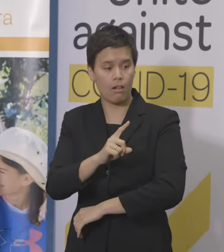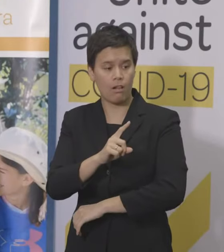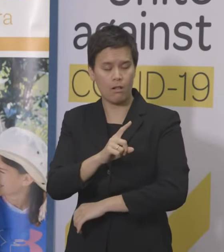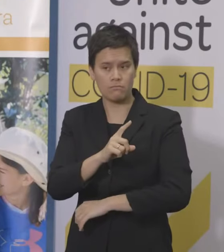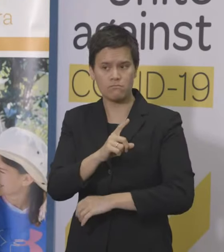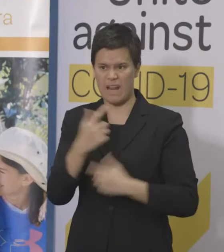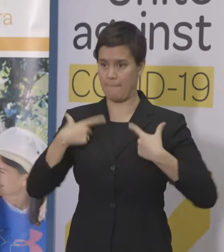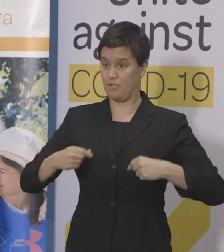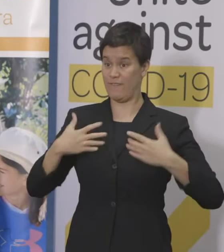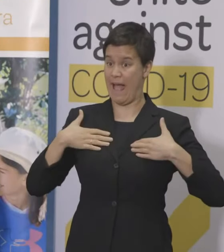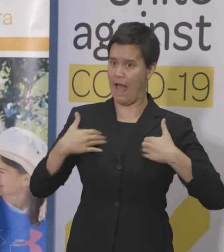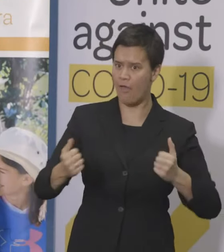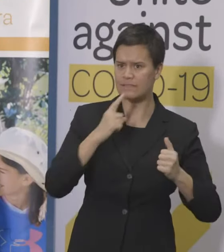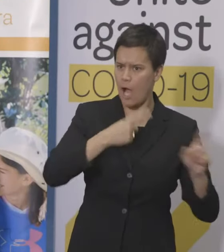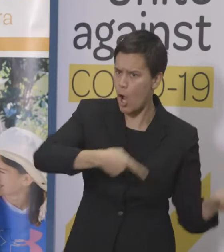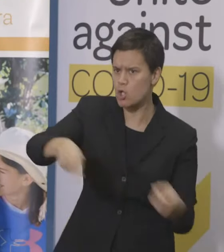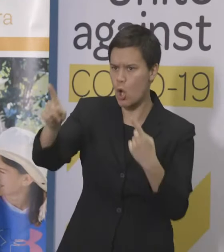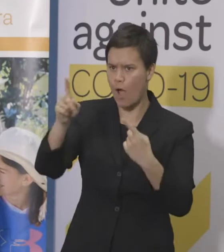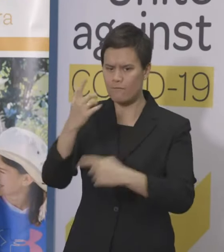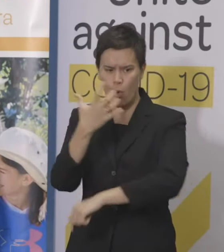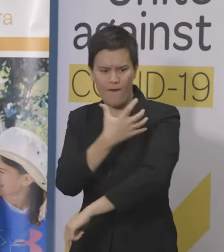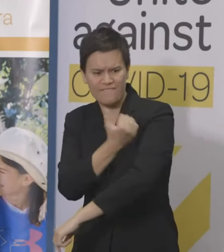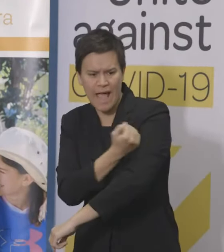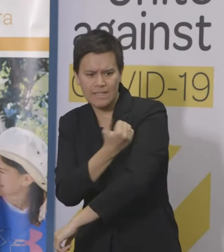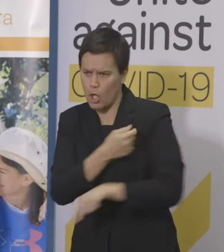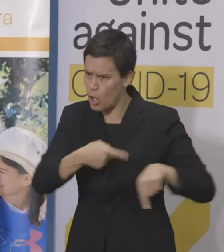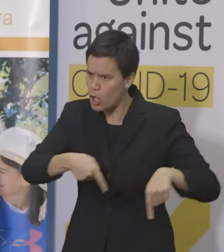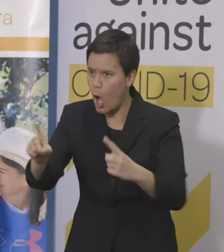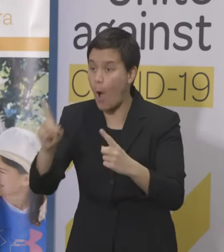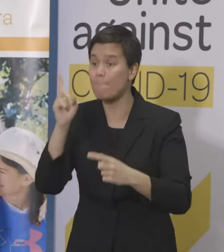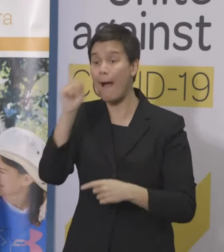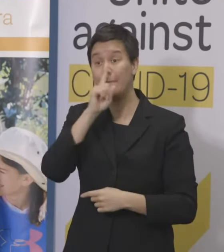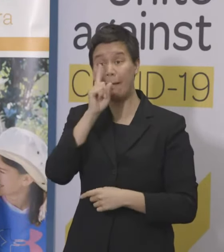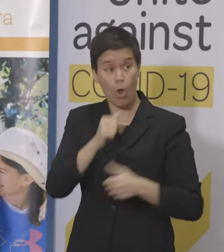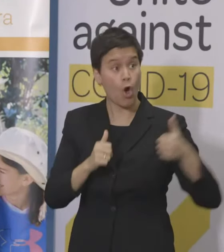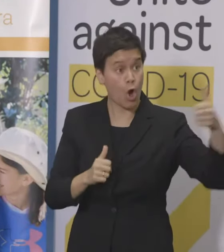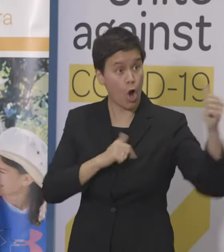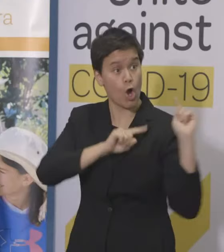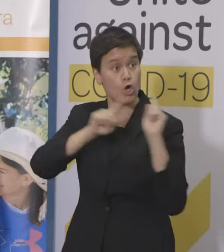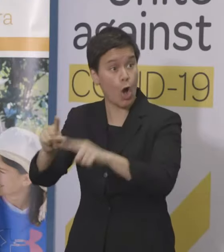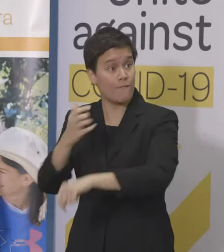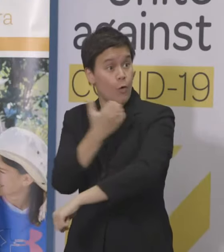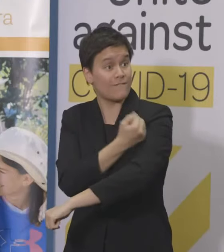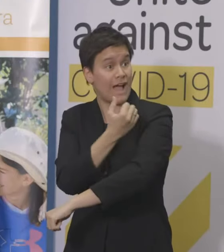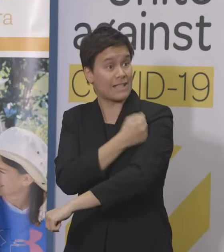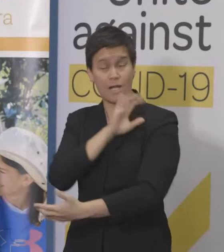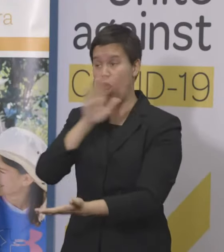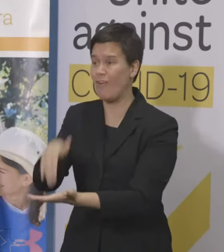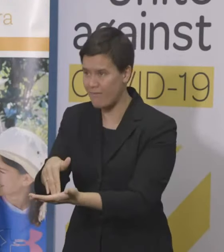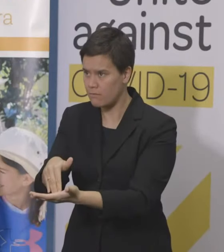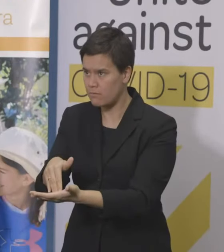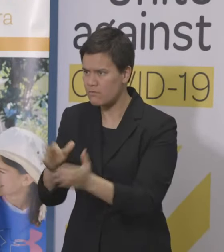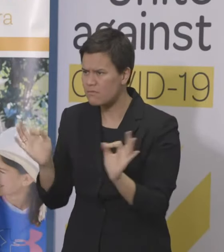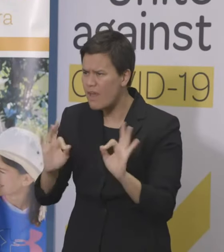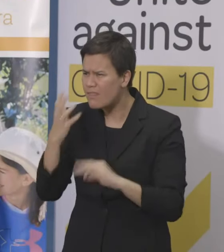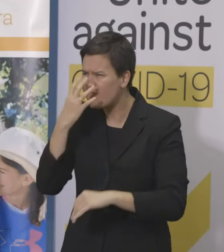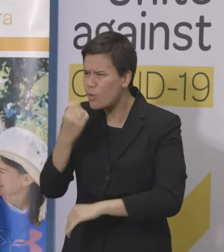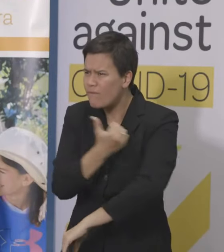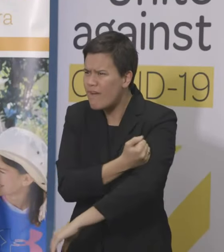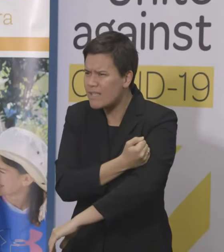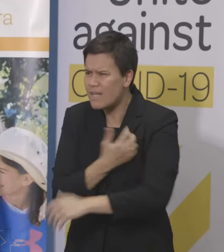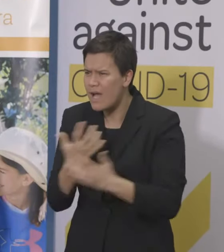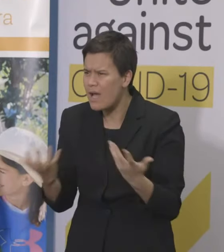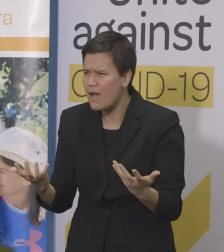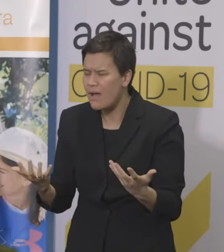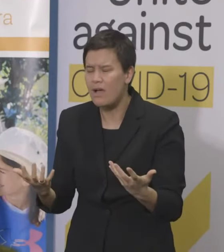under pressure. The people involved, obviously, in putting out those communications include yourself and the Prime Minister. How was this allowed to continually happen when clearly the Ministry's